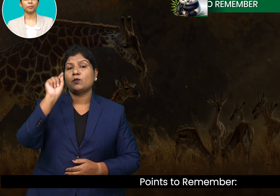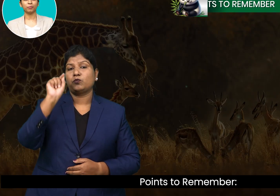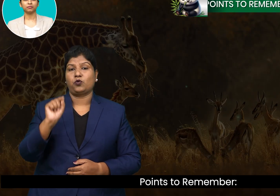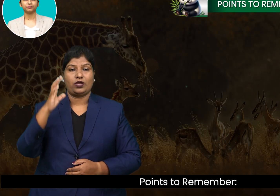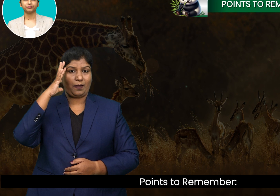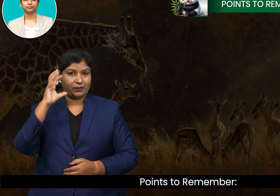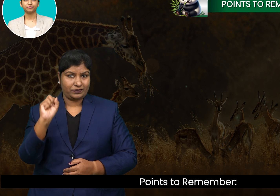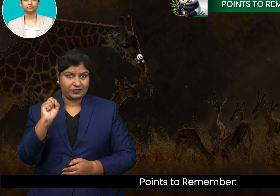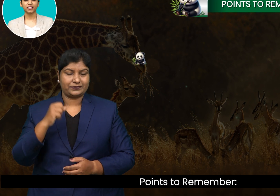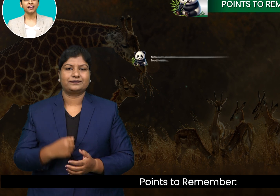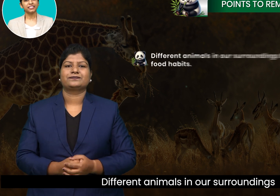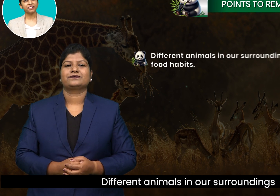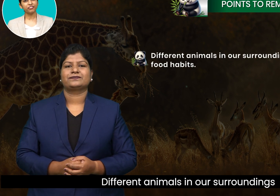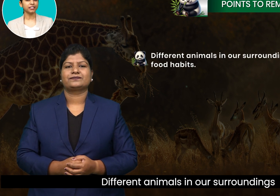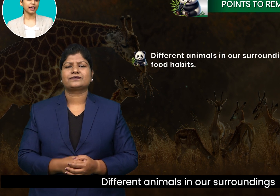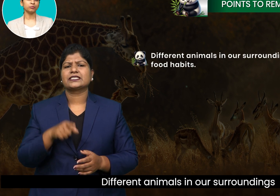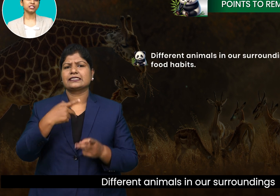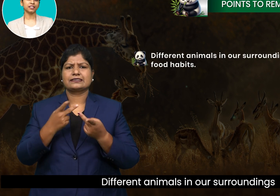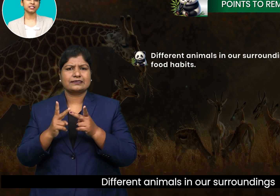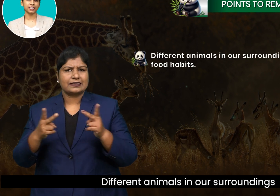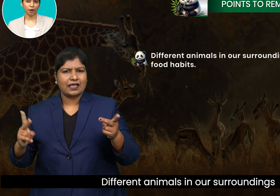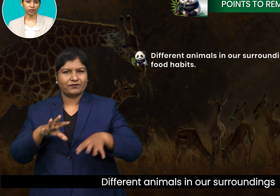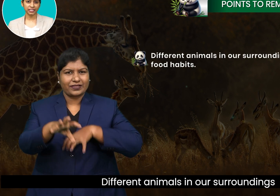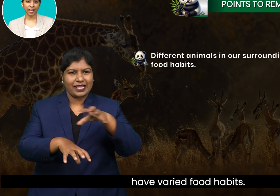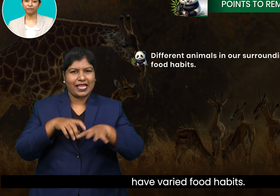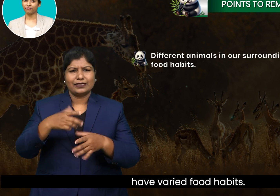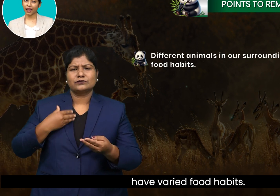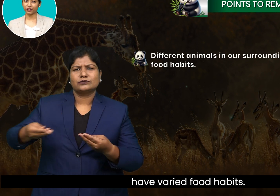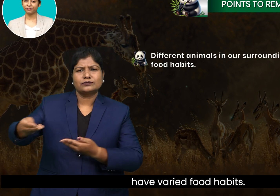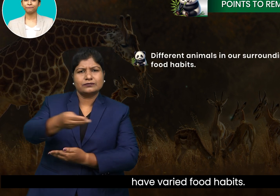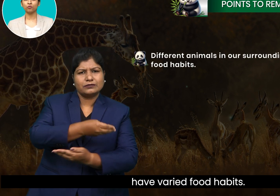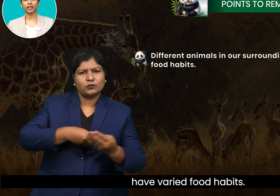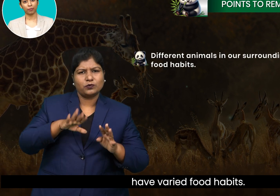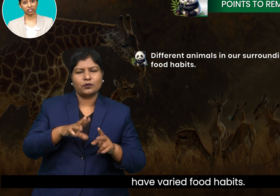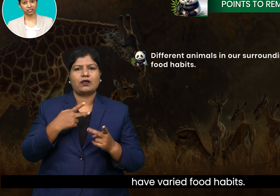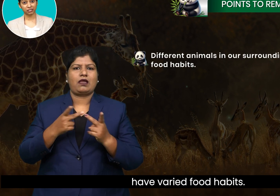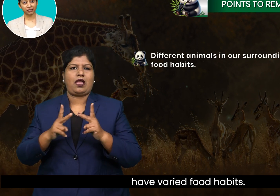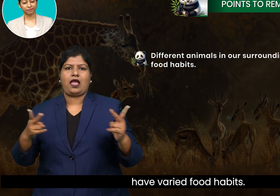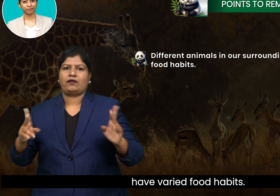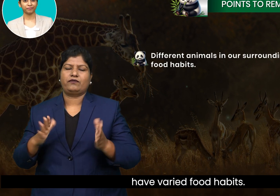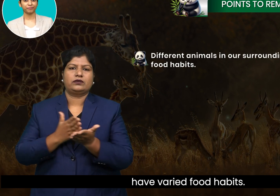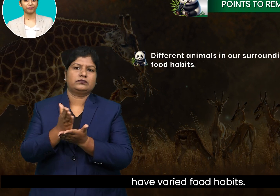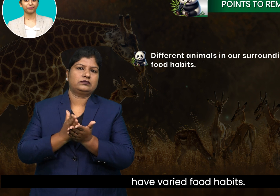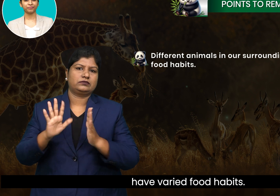Points to remember. Different animals in our surroundings have varied food habits.